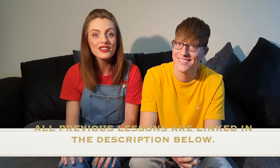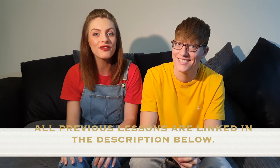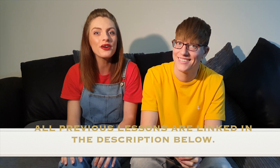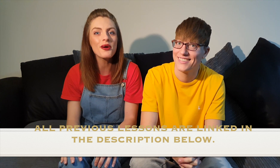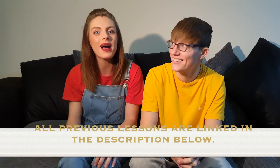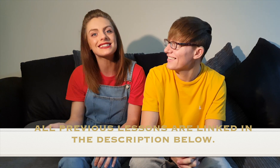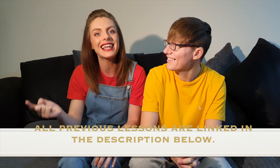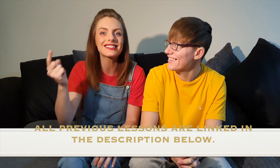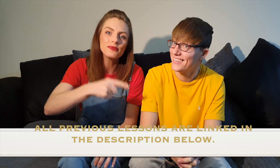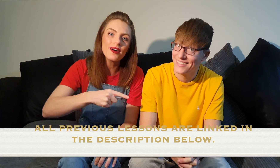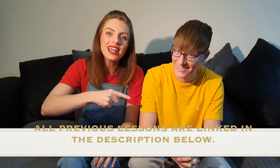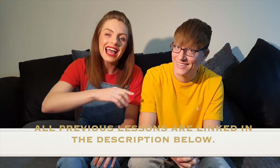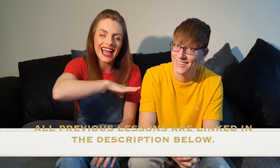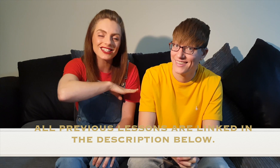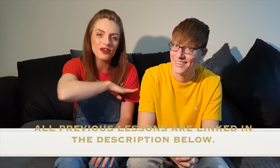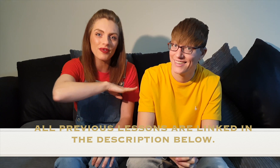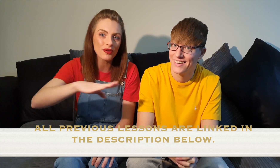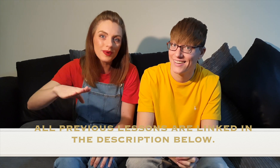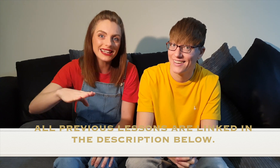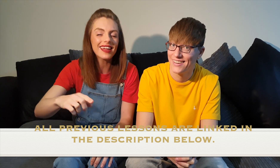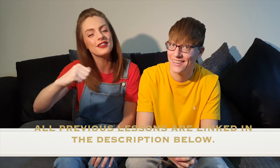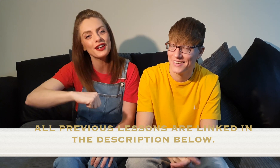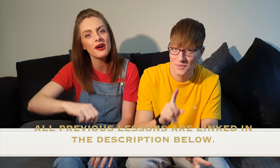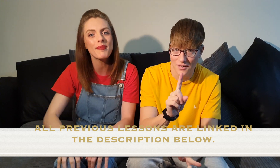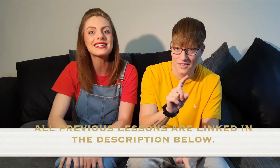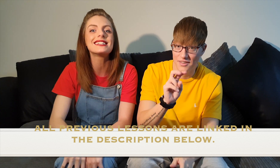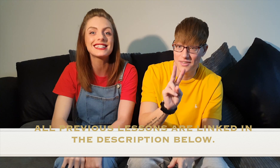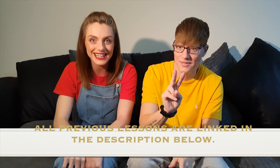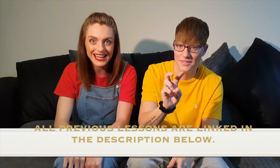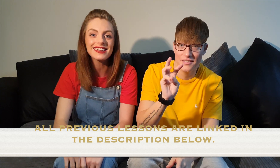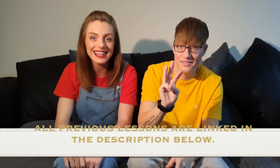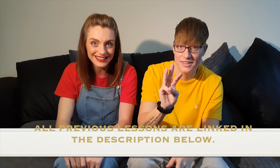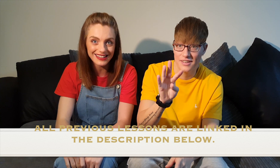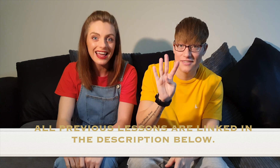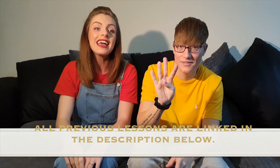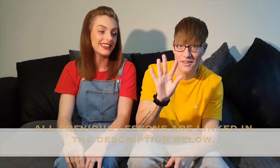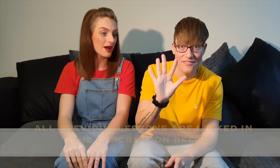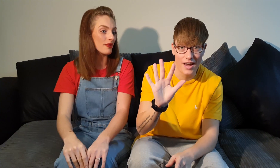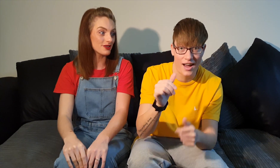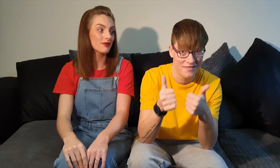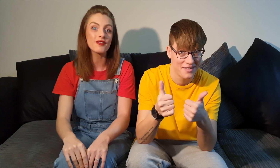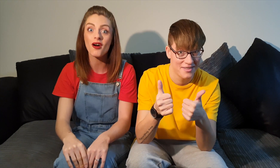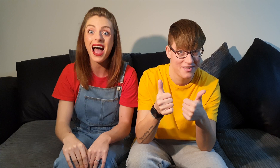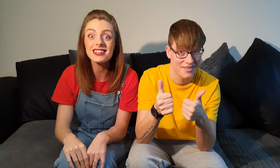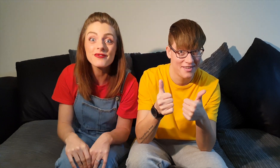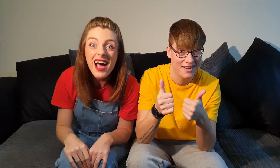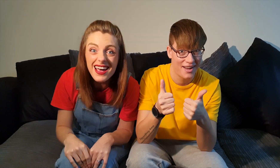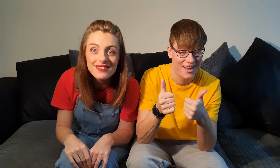if you go back to lesson 1, catch up with the week, then you can come back to today's lesson. Yeah, 1, 2, 3, 4 and 5.